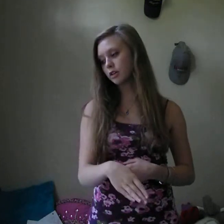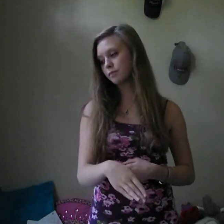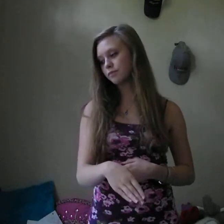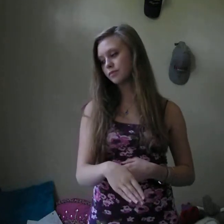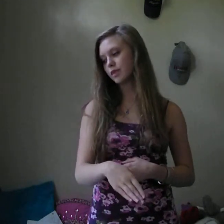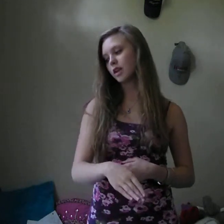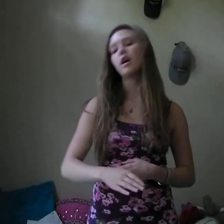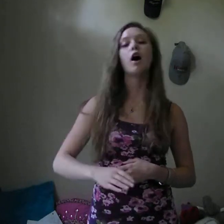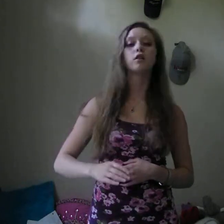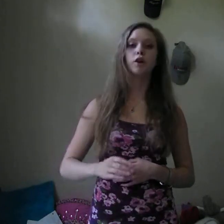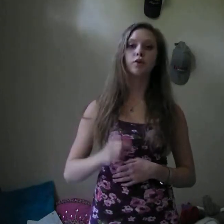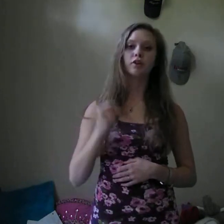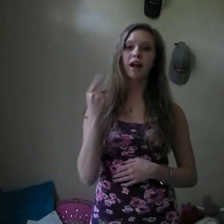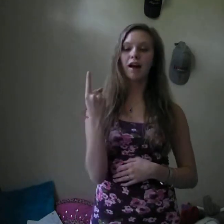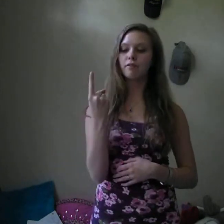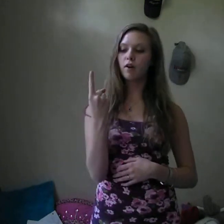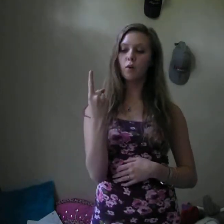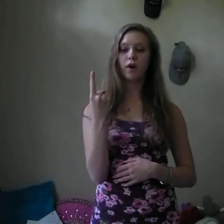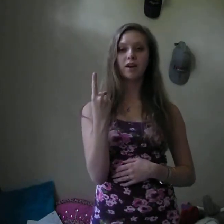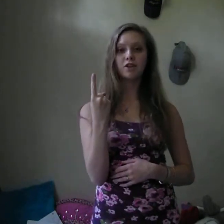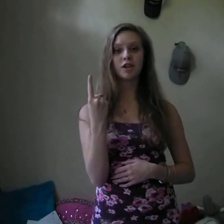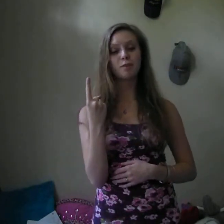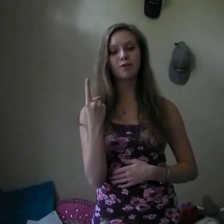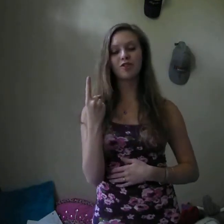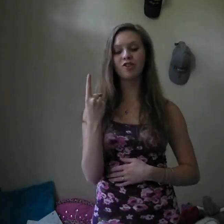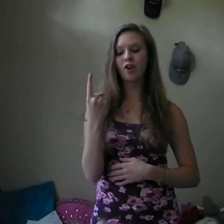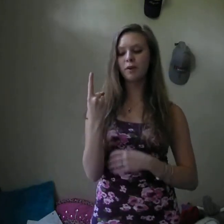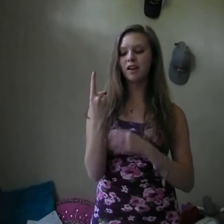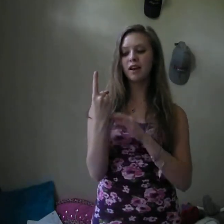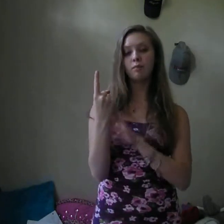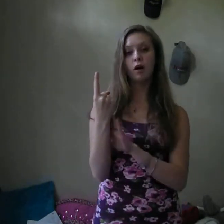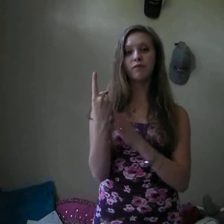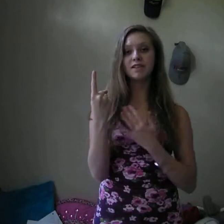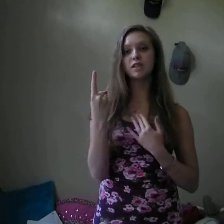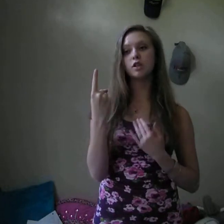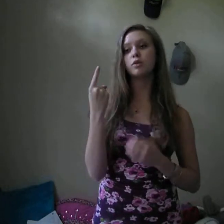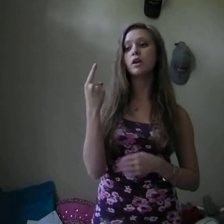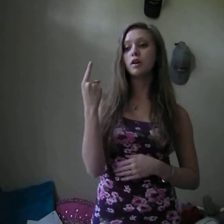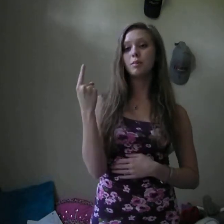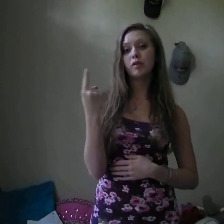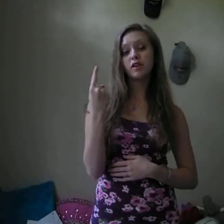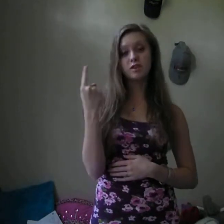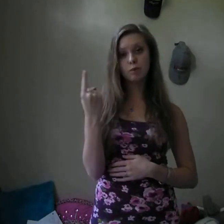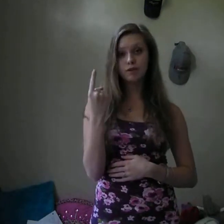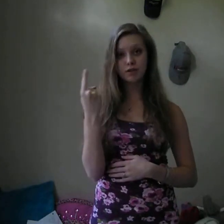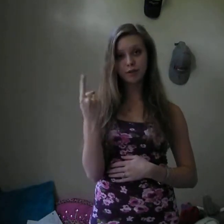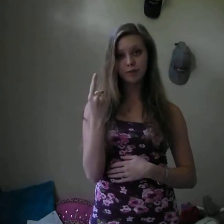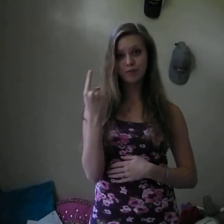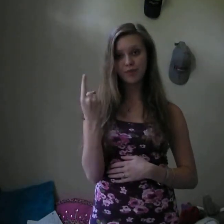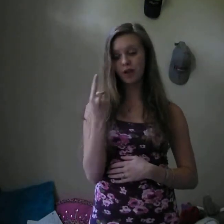Never. Alone, you're going to have a 1 hand shape, and with your dominant hand, palm facing you, move it in a small circle.